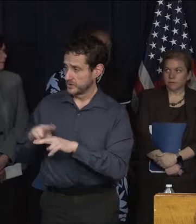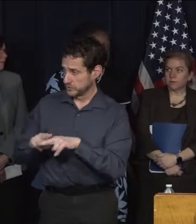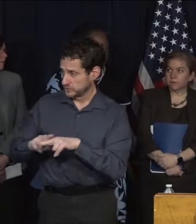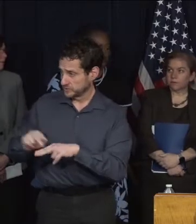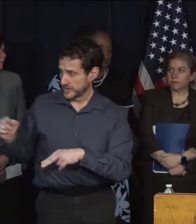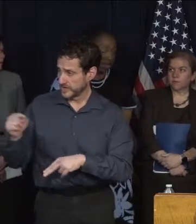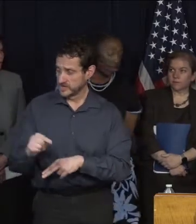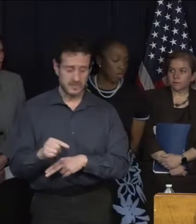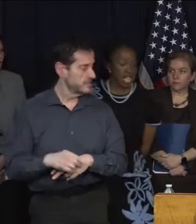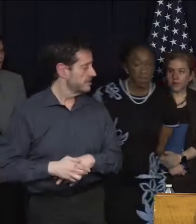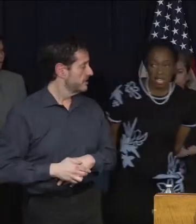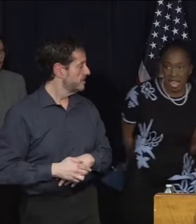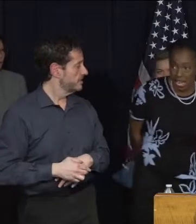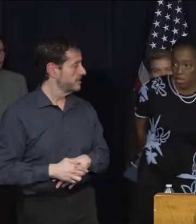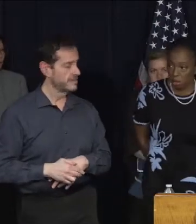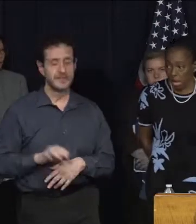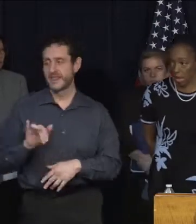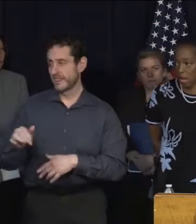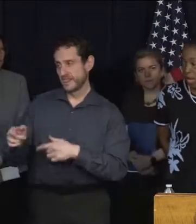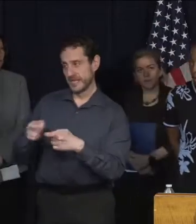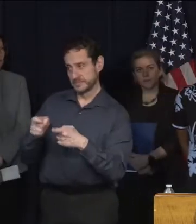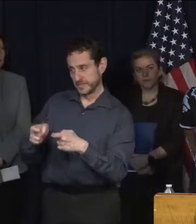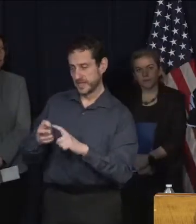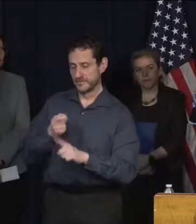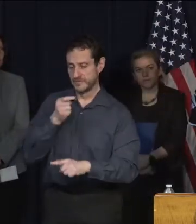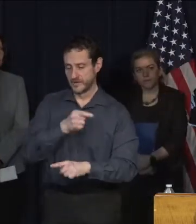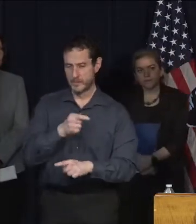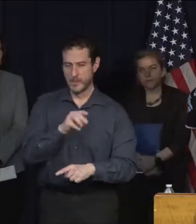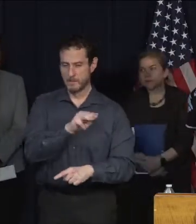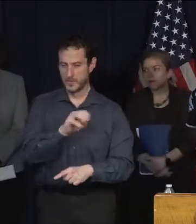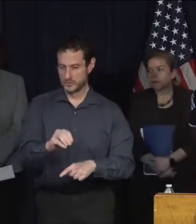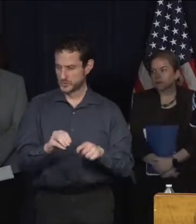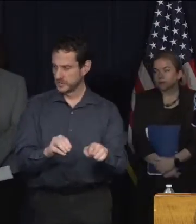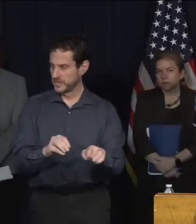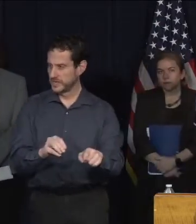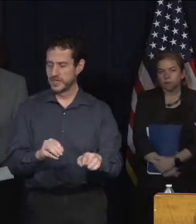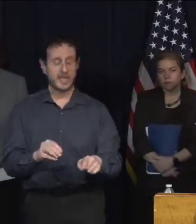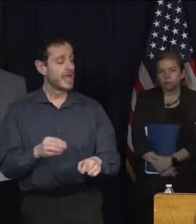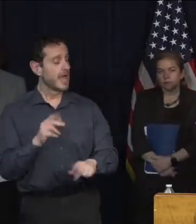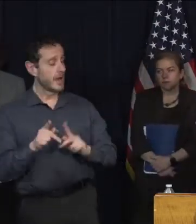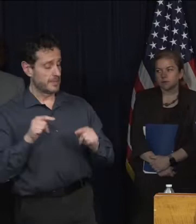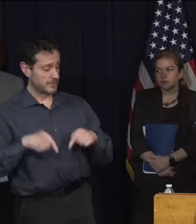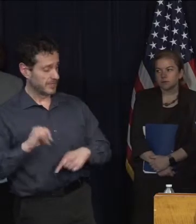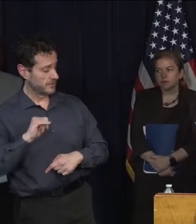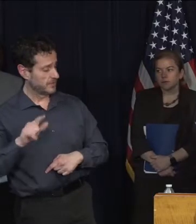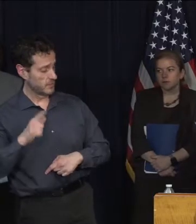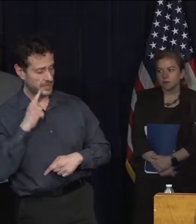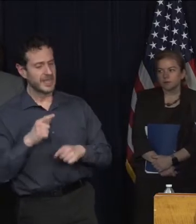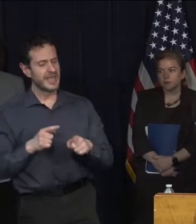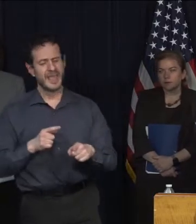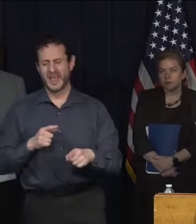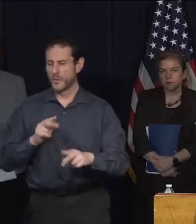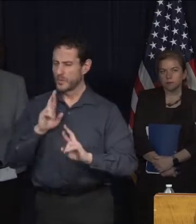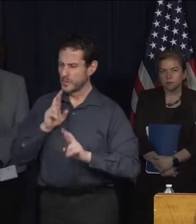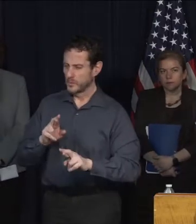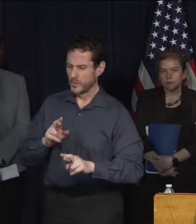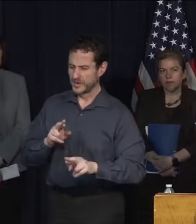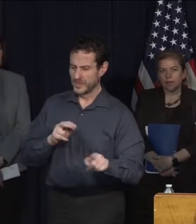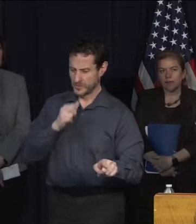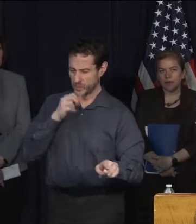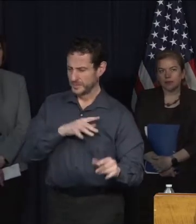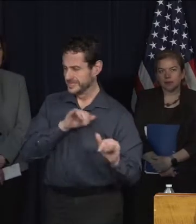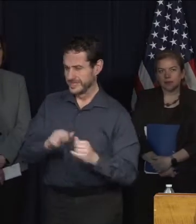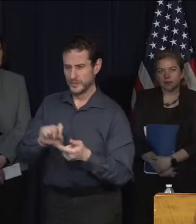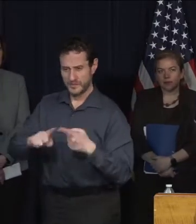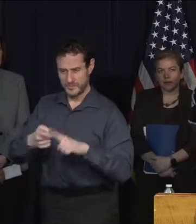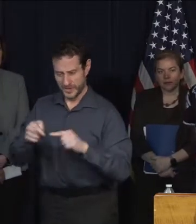anybody? So that's being handled by Missouri. Is anyone in Illinois? Because there was reports that she stayed with a friend here in Chicago. Yeah. So